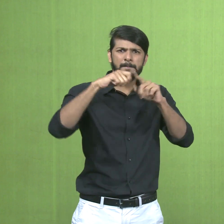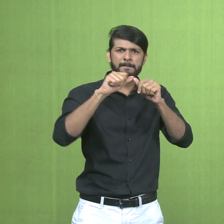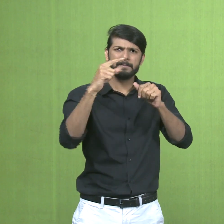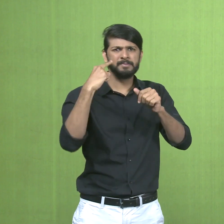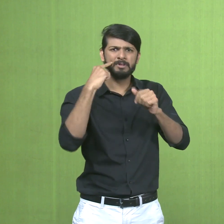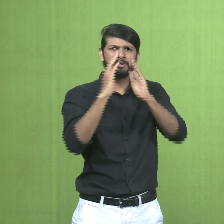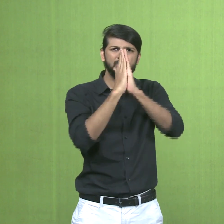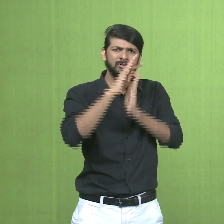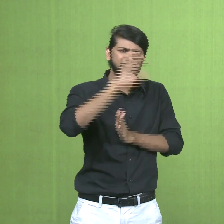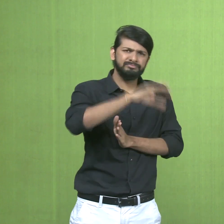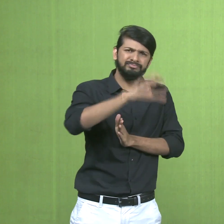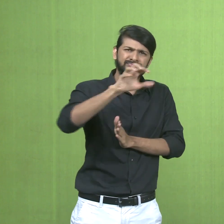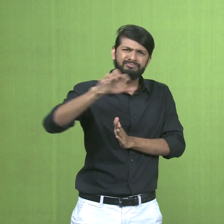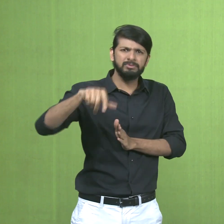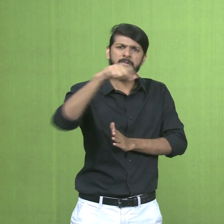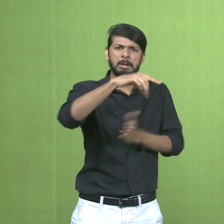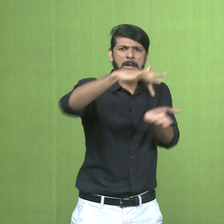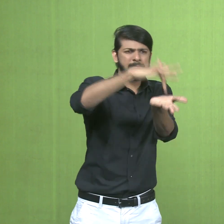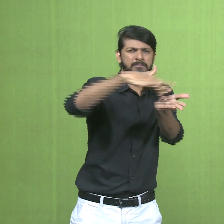There was a famous Kali temple